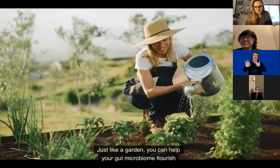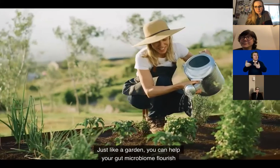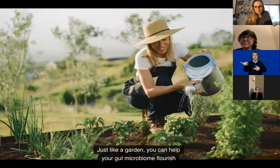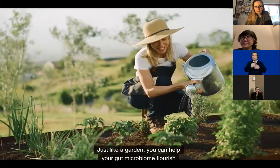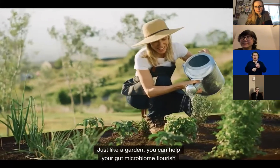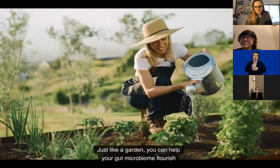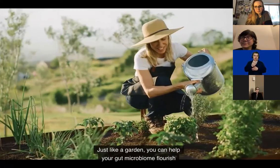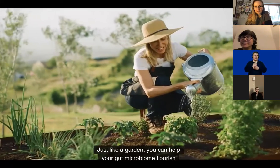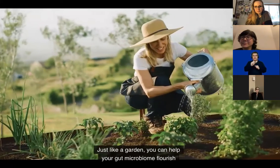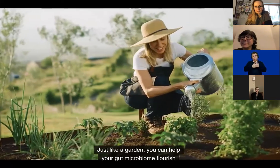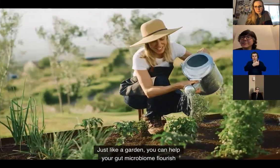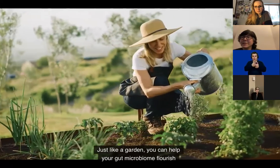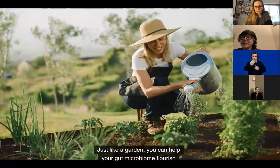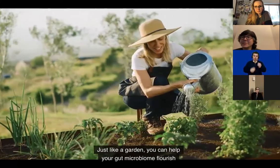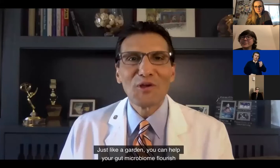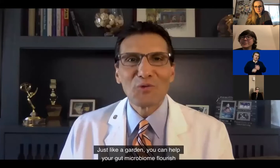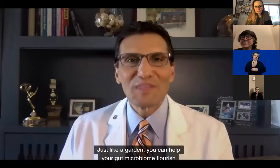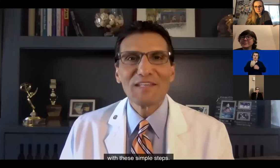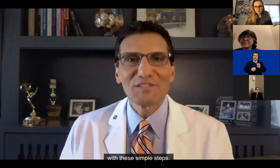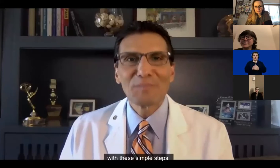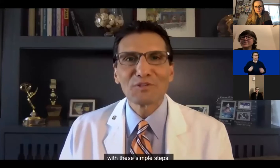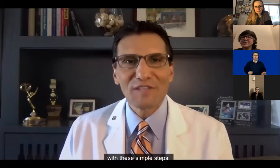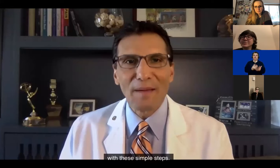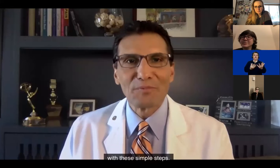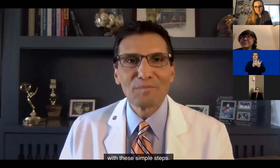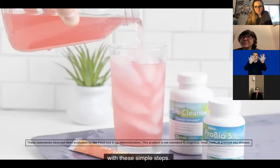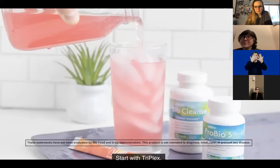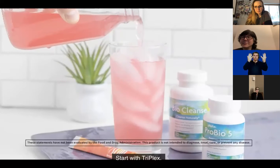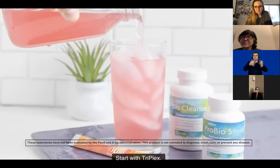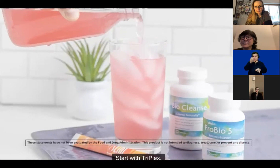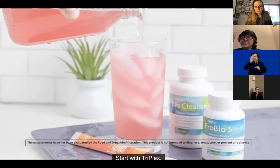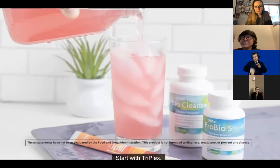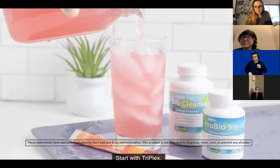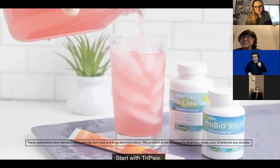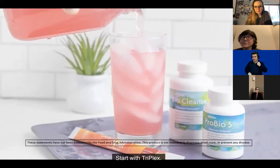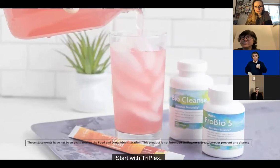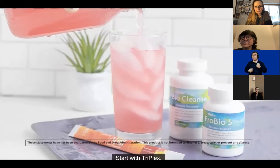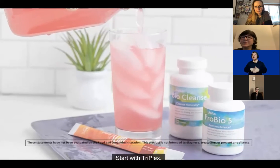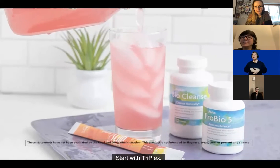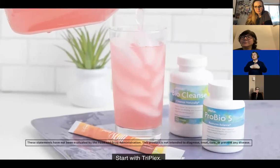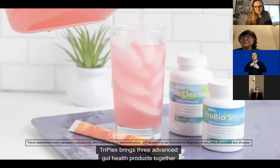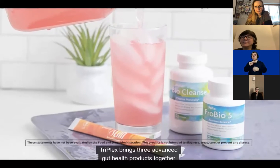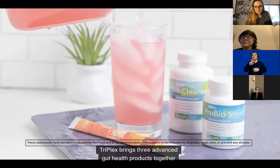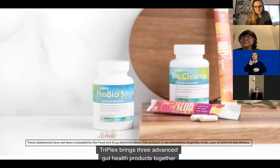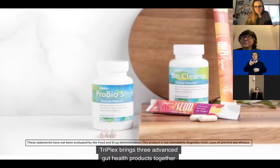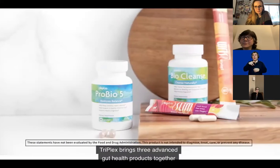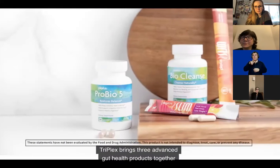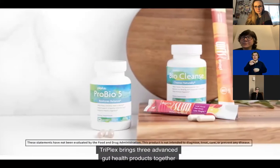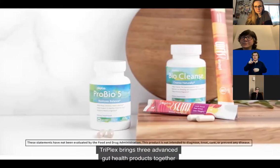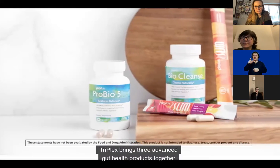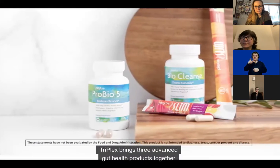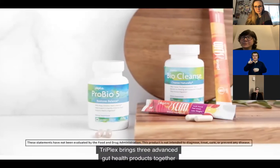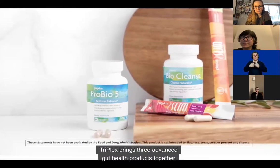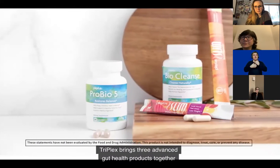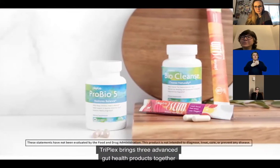you can help your gut microbiome flourish with these simple steps. Start with Triplex. Triplex brings